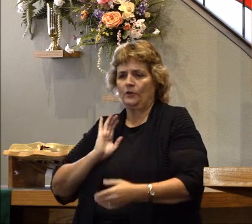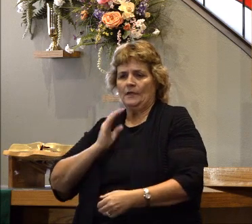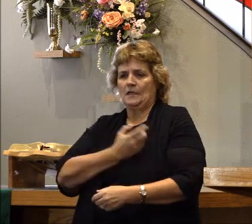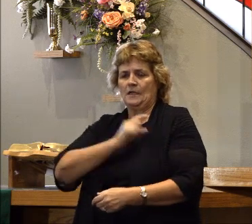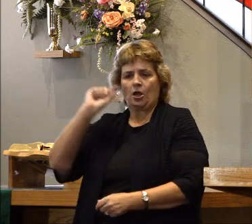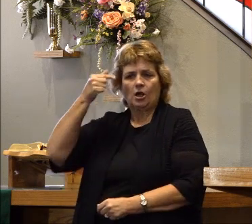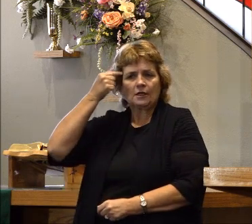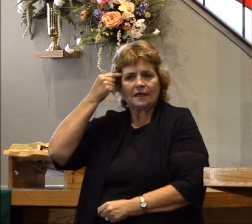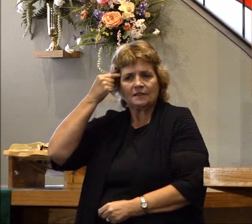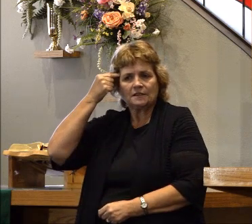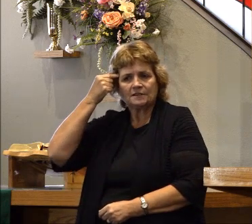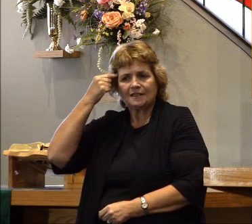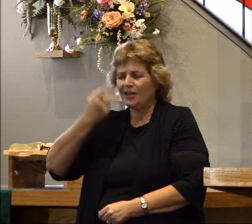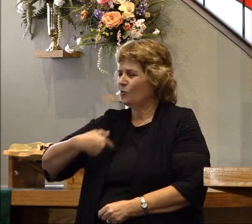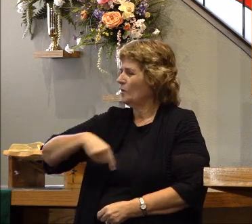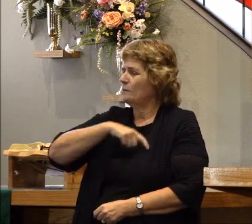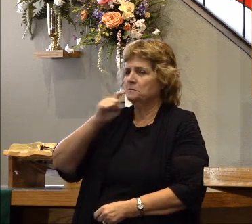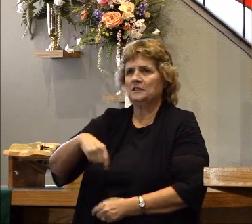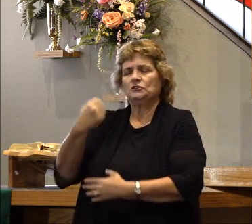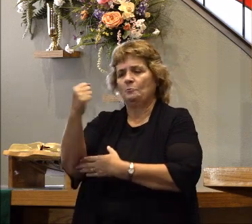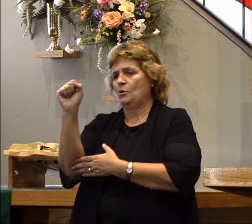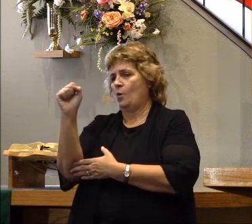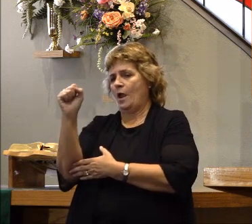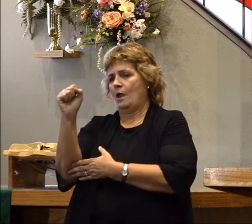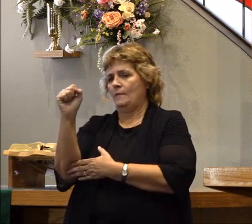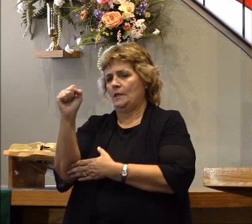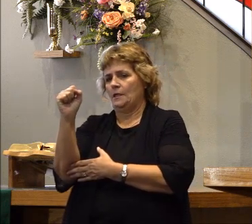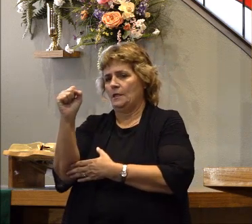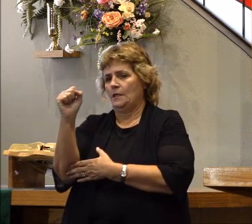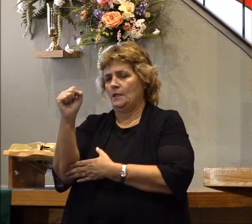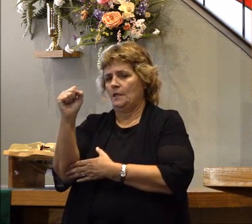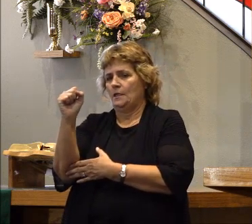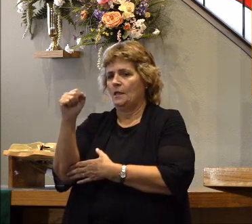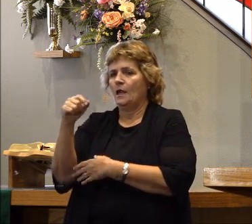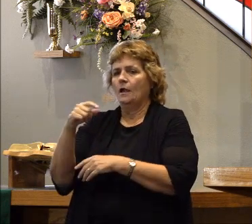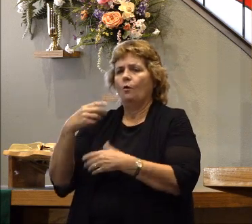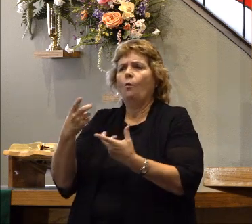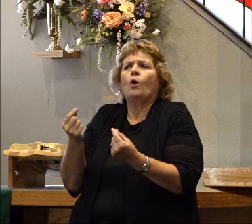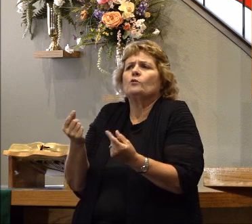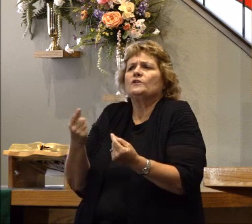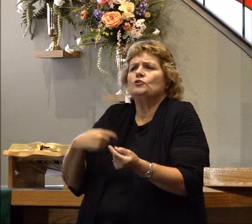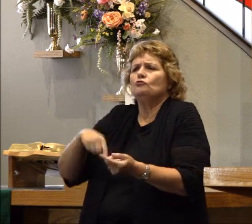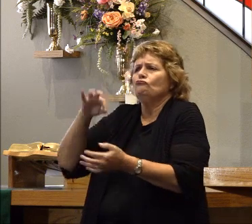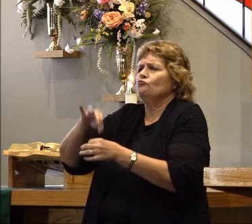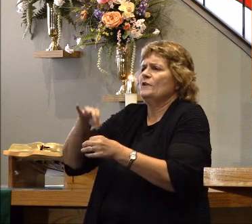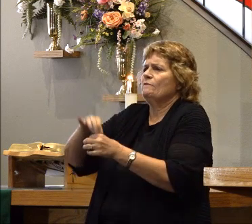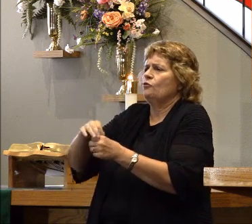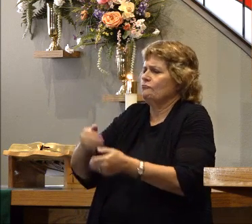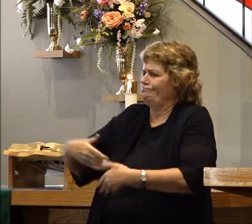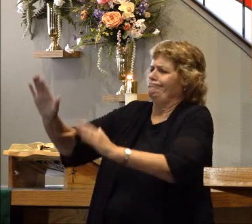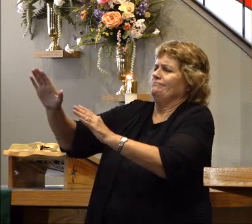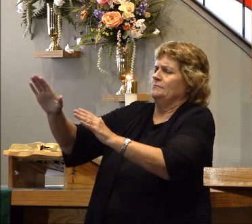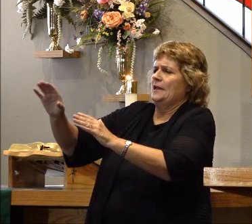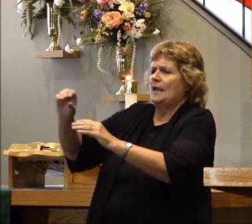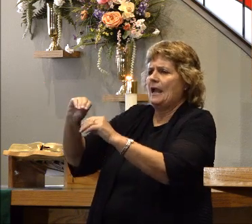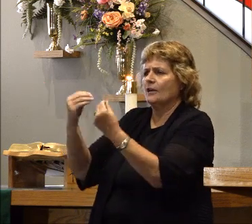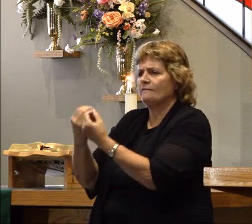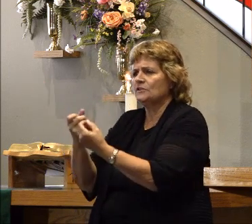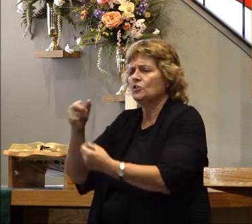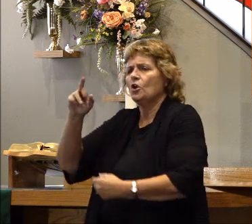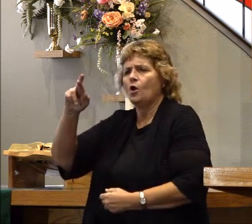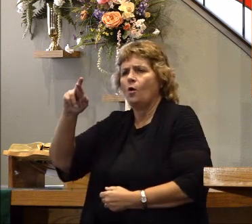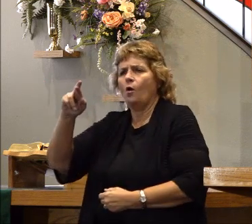need to be rebellious. Rather, we vote them out of office, or we seek legal means to